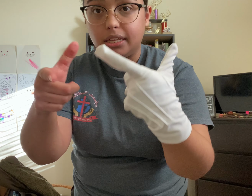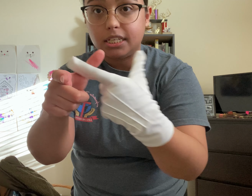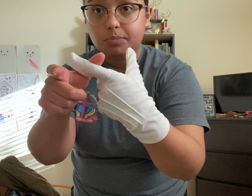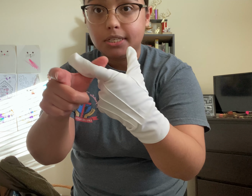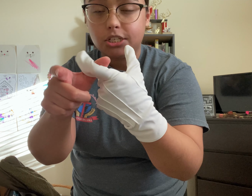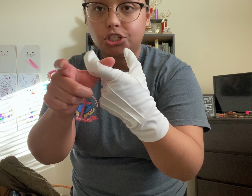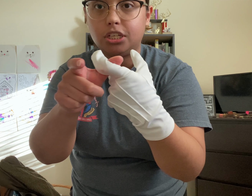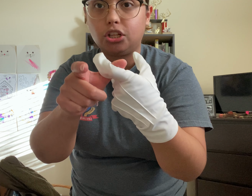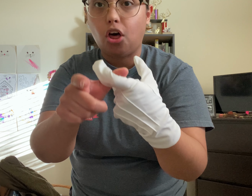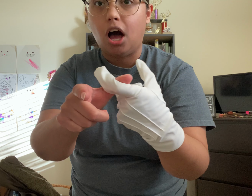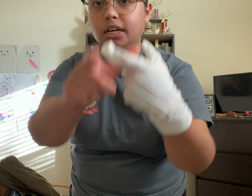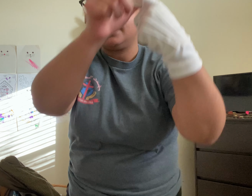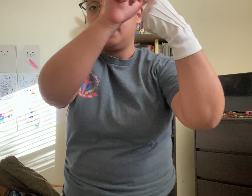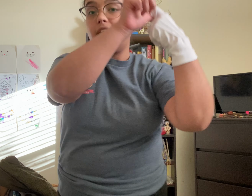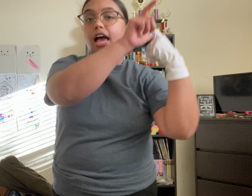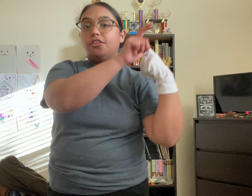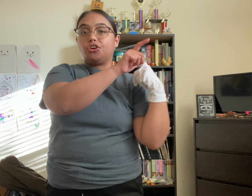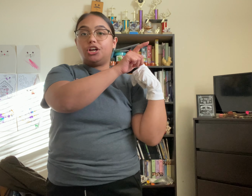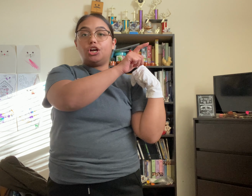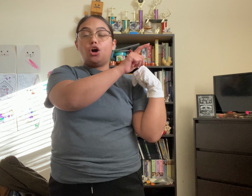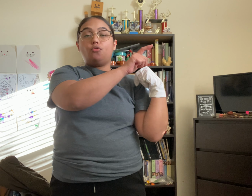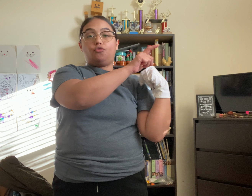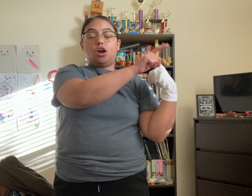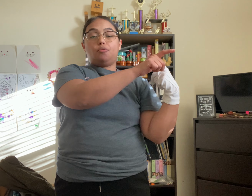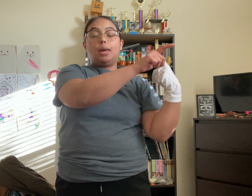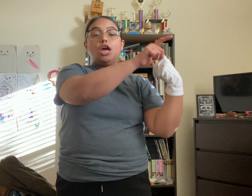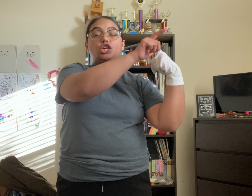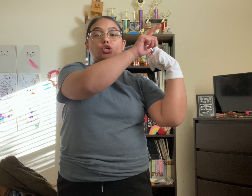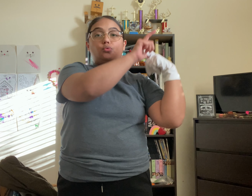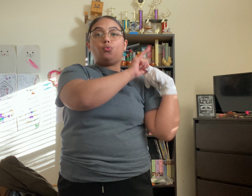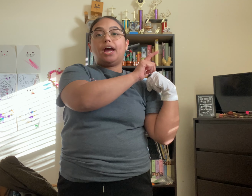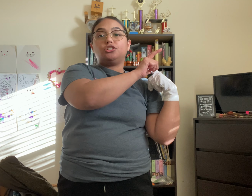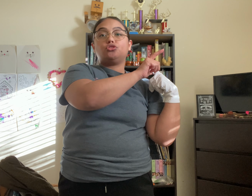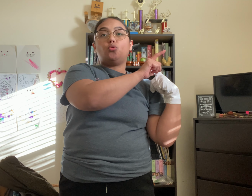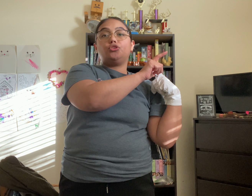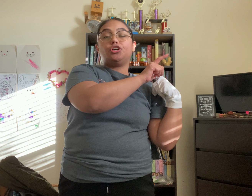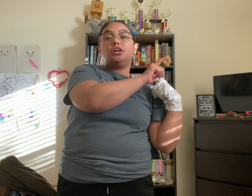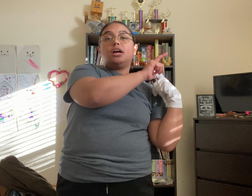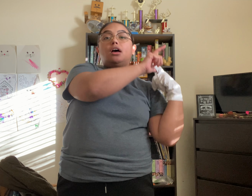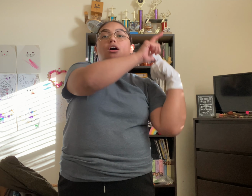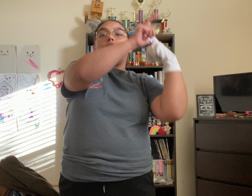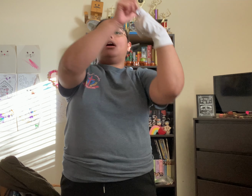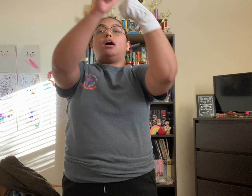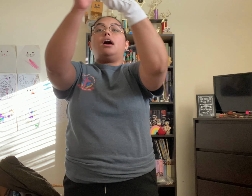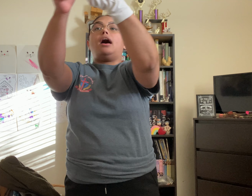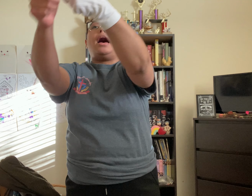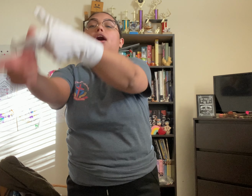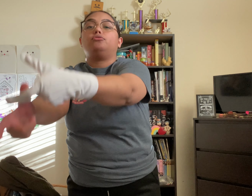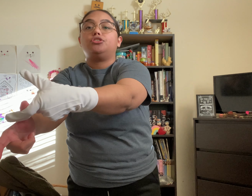this position, locked, and they're going to go from your right shoulder out to the